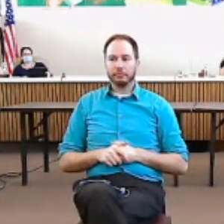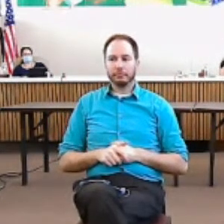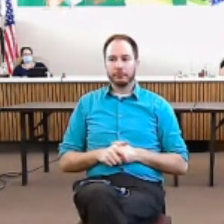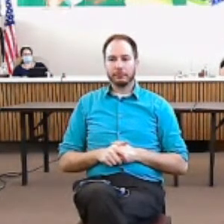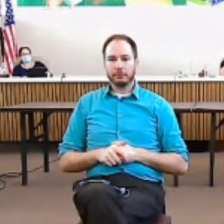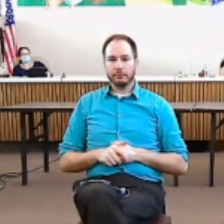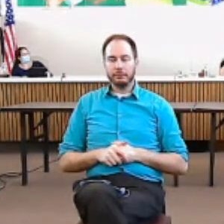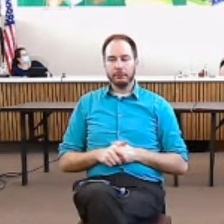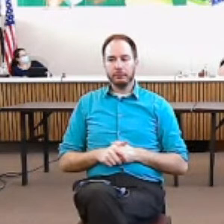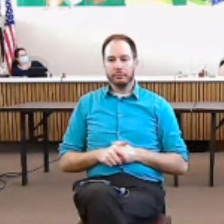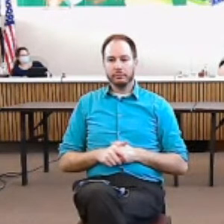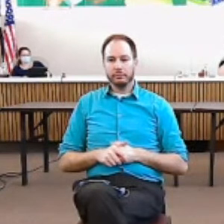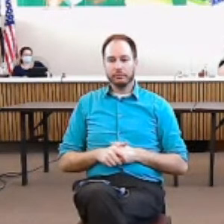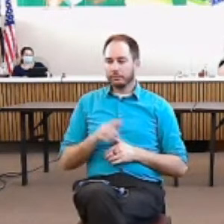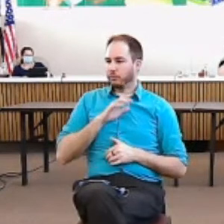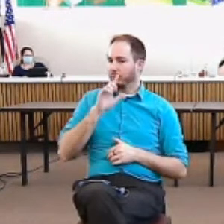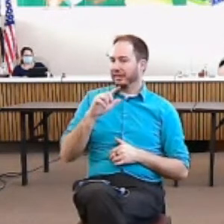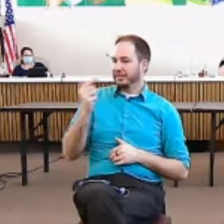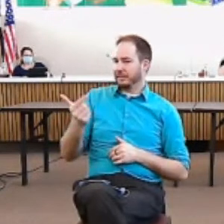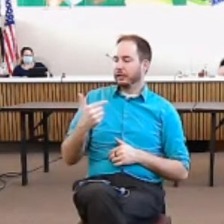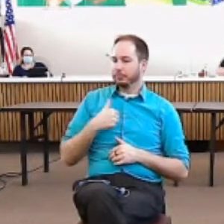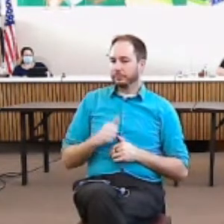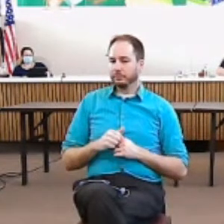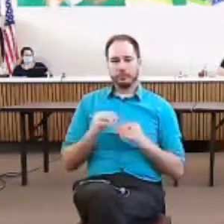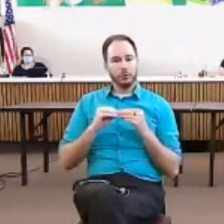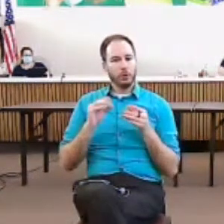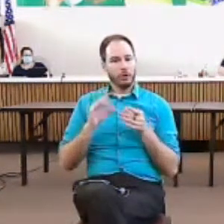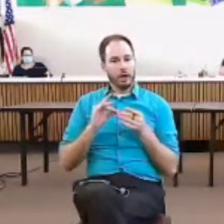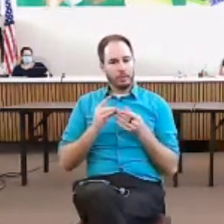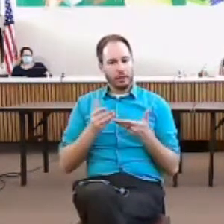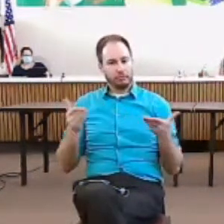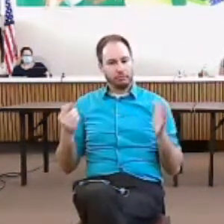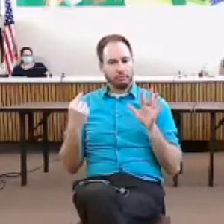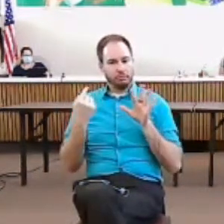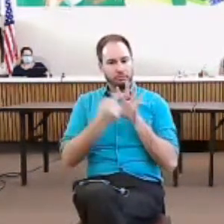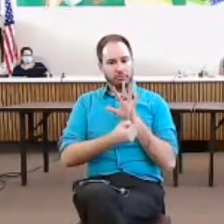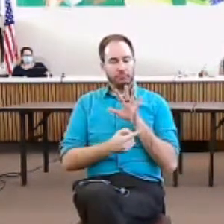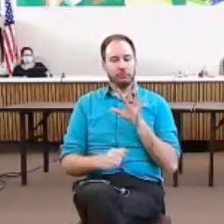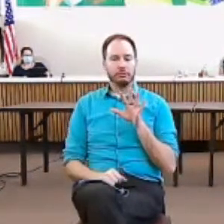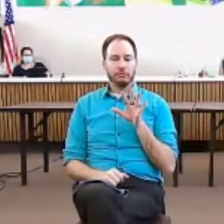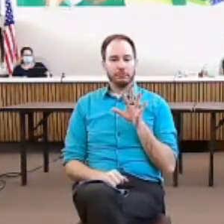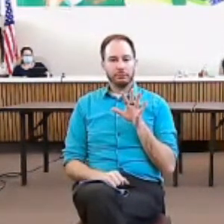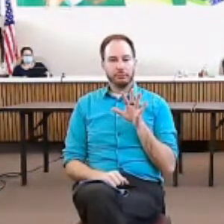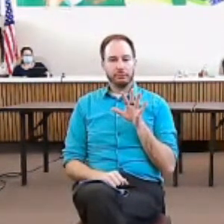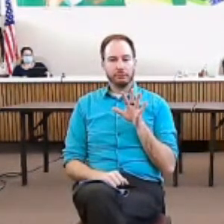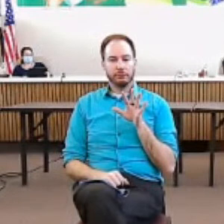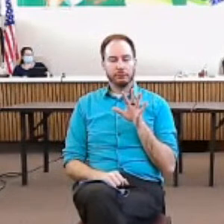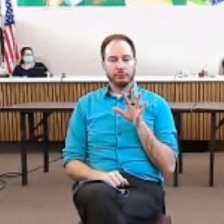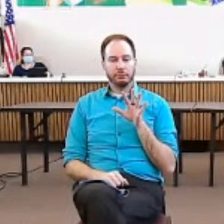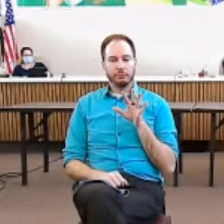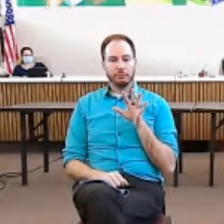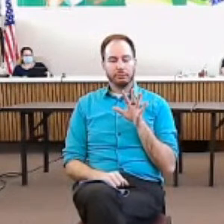Go ahead for second. Second. Any discussion on the resolution as written?